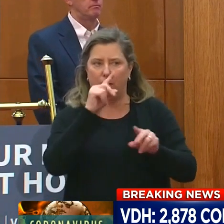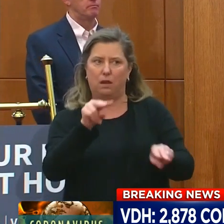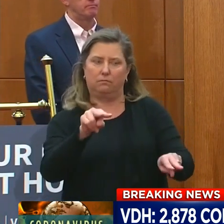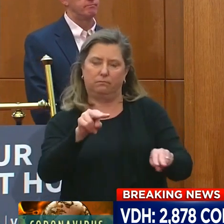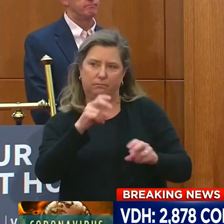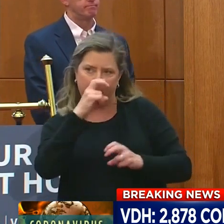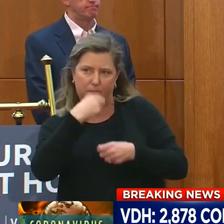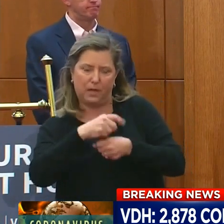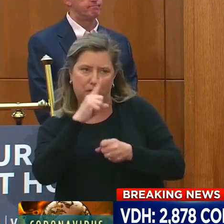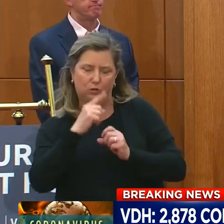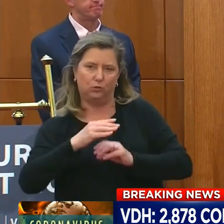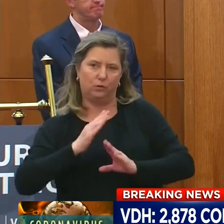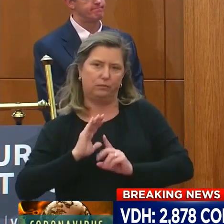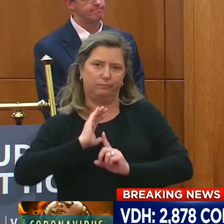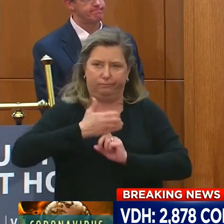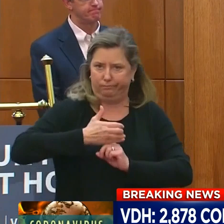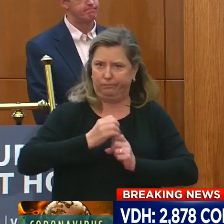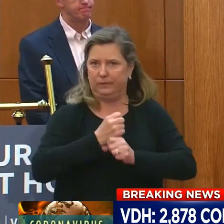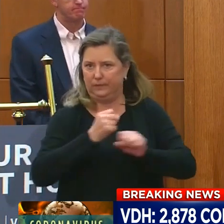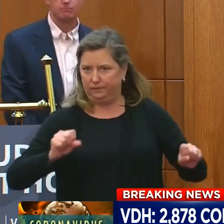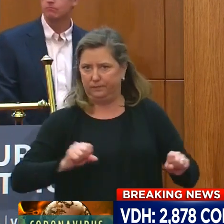well.